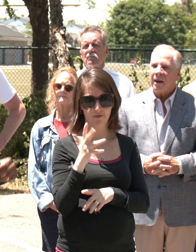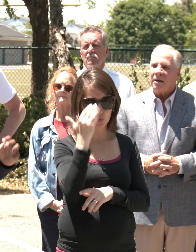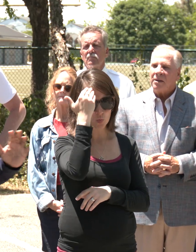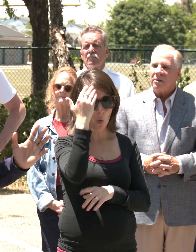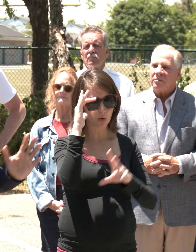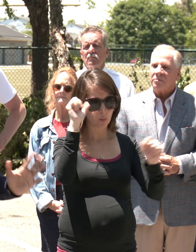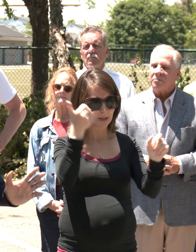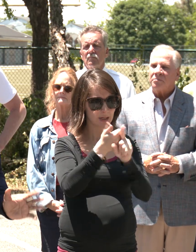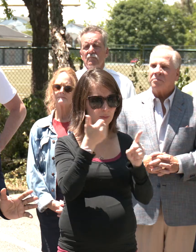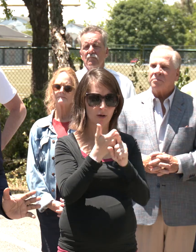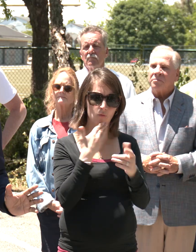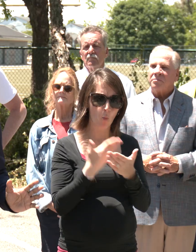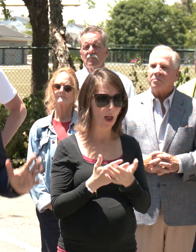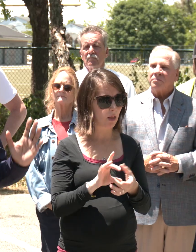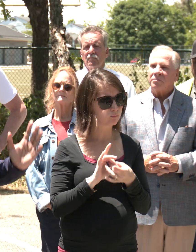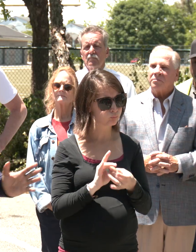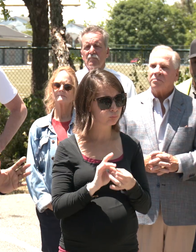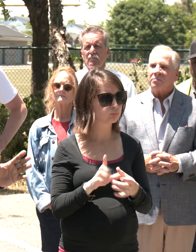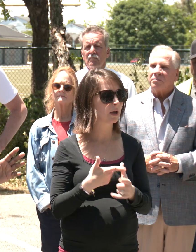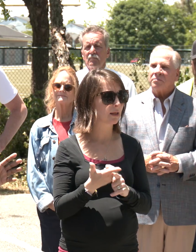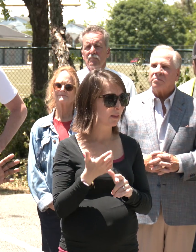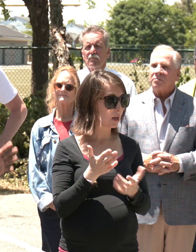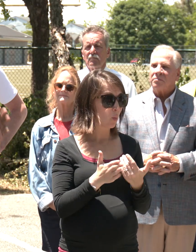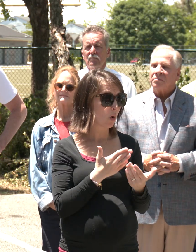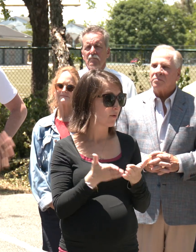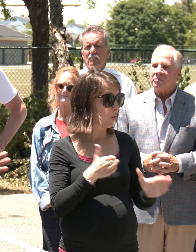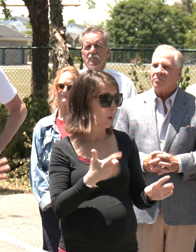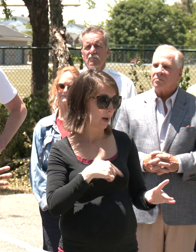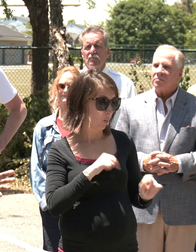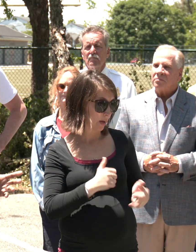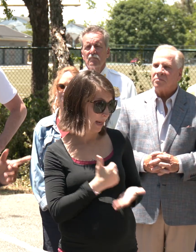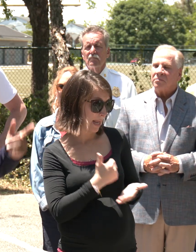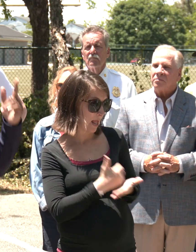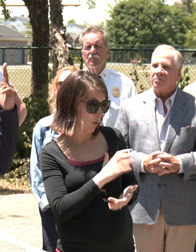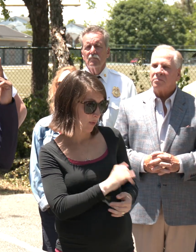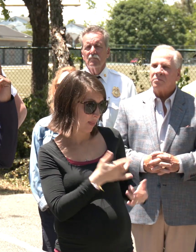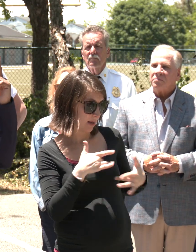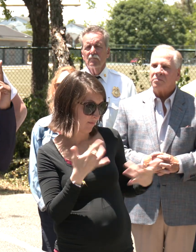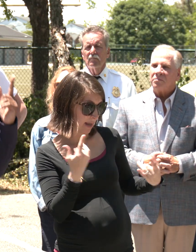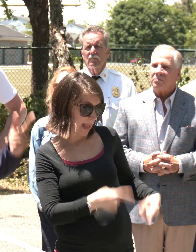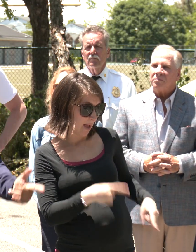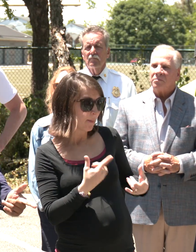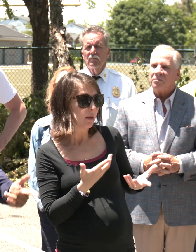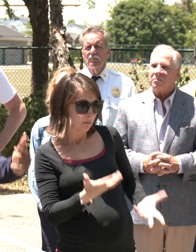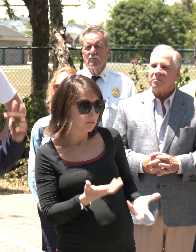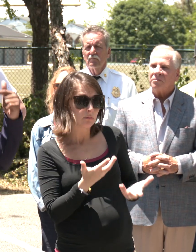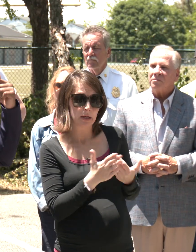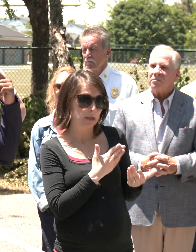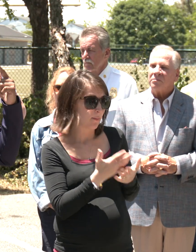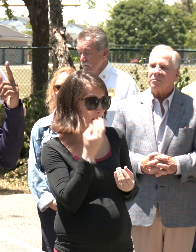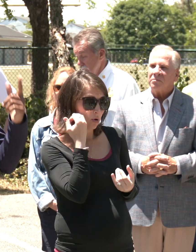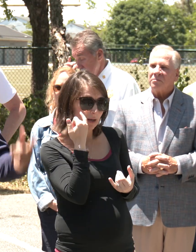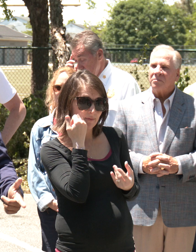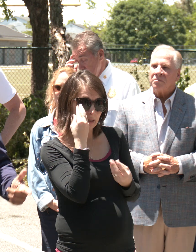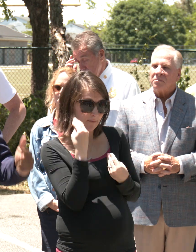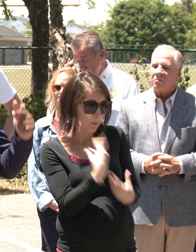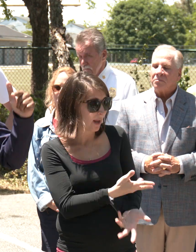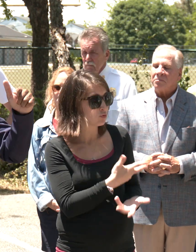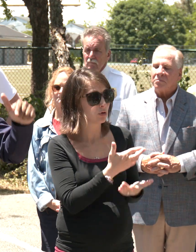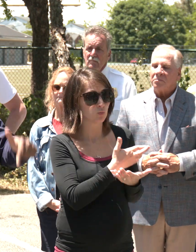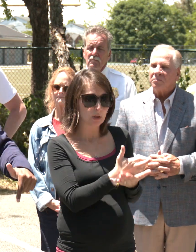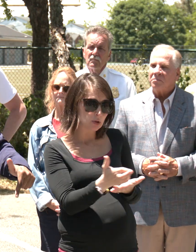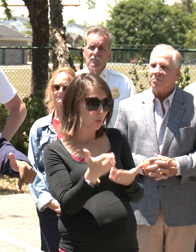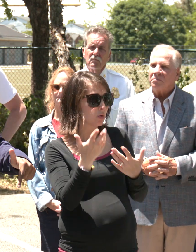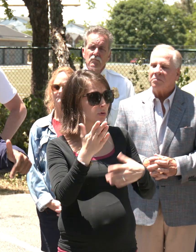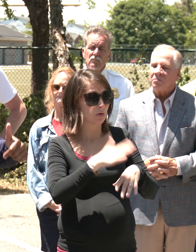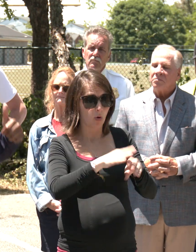So any way we can help in that endeavor, Senator, we're here for you. I don't care if it's getting information, resources